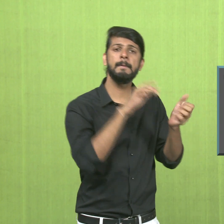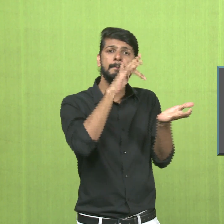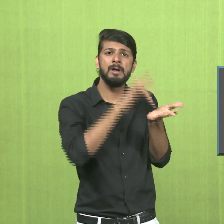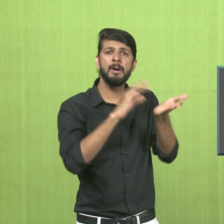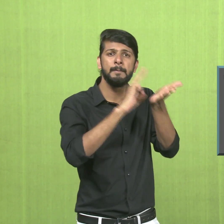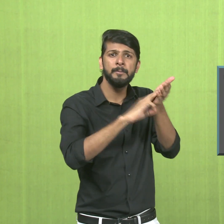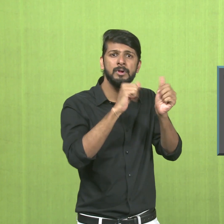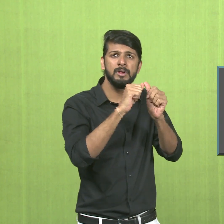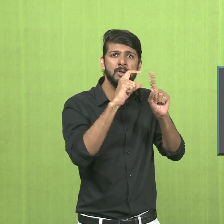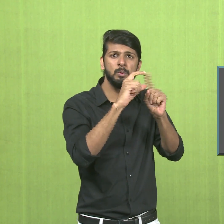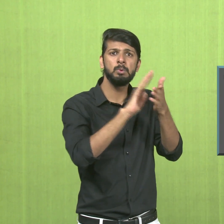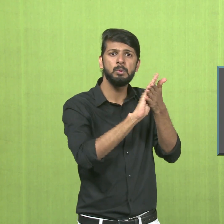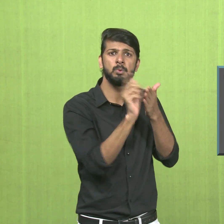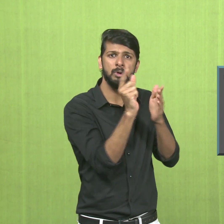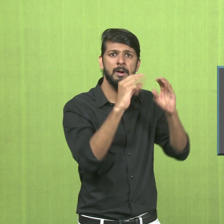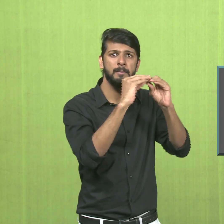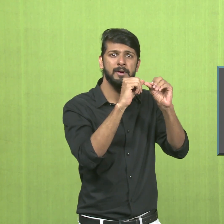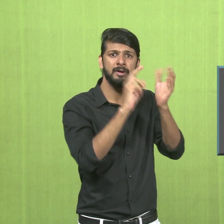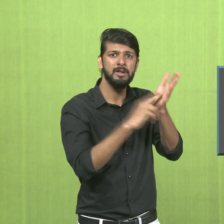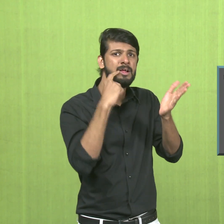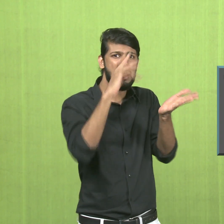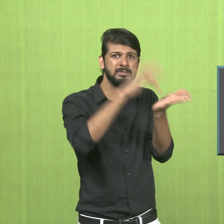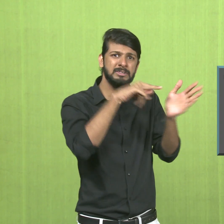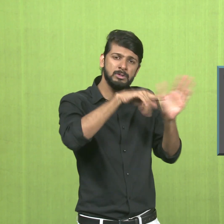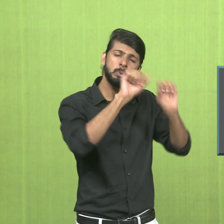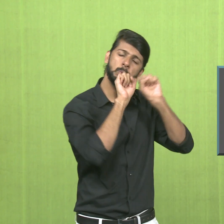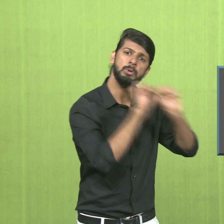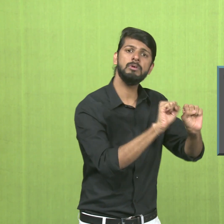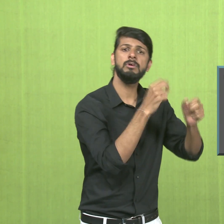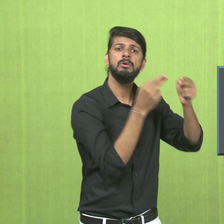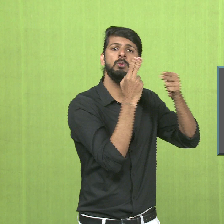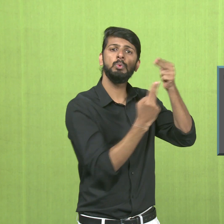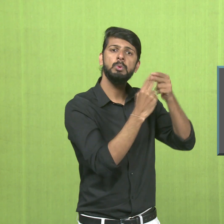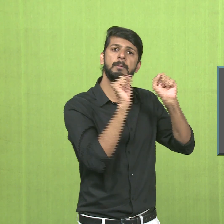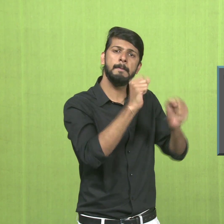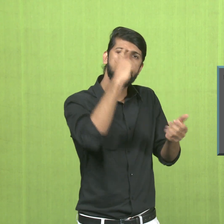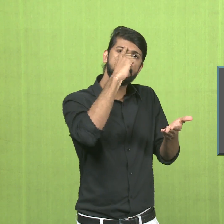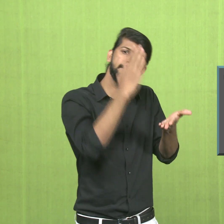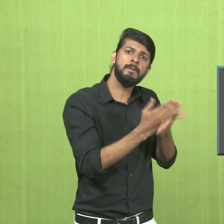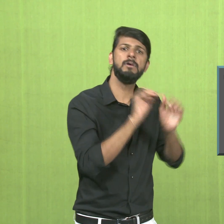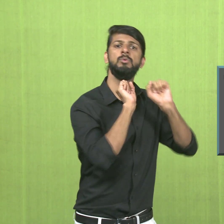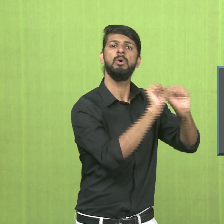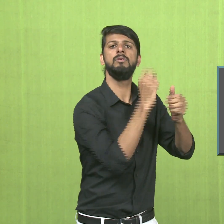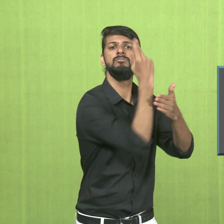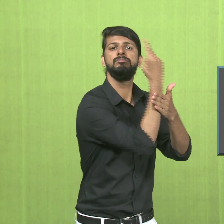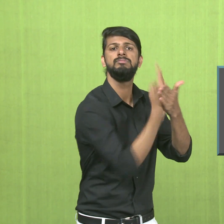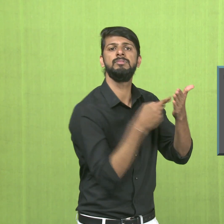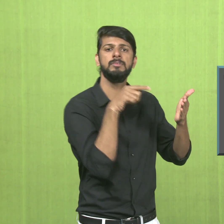them, and the local beliefs of the Madhubani or the Mithila region were also